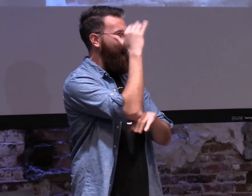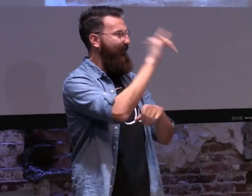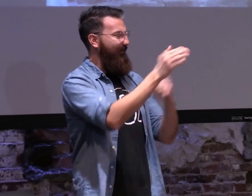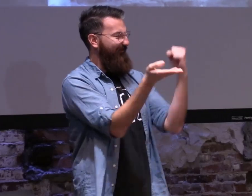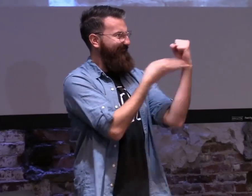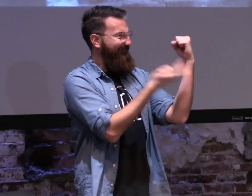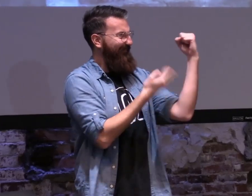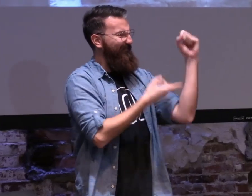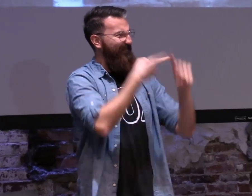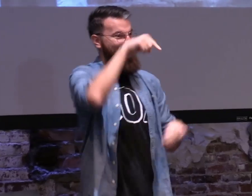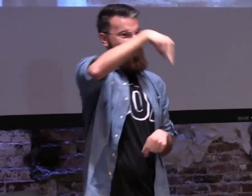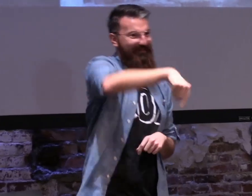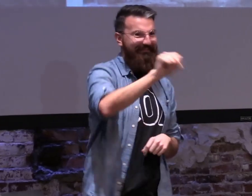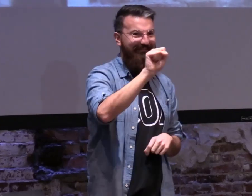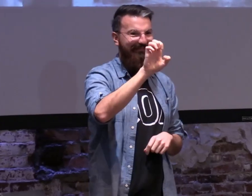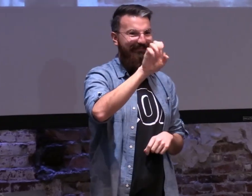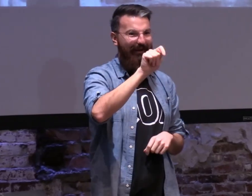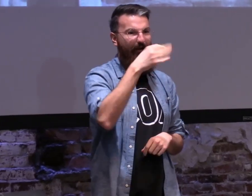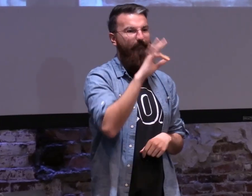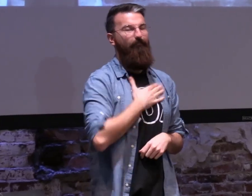It's a piece of a birch tree.